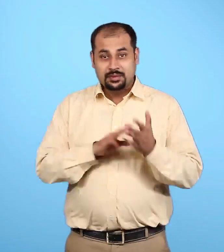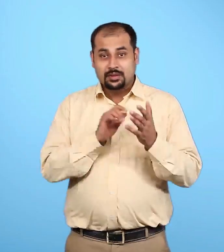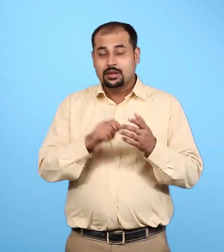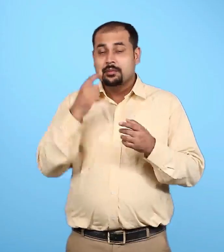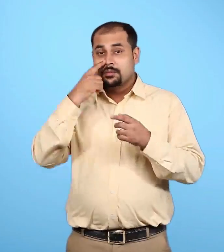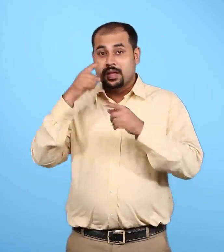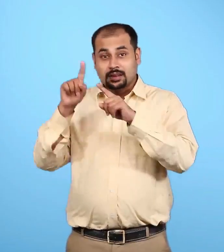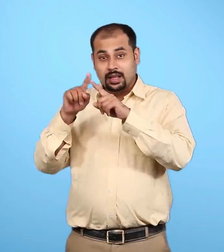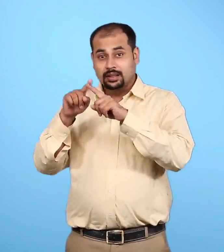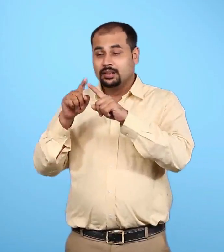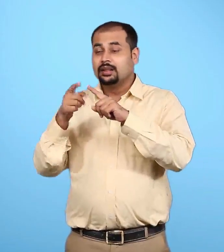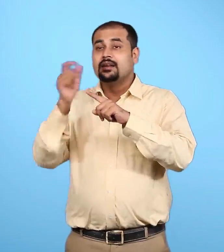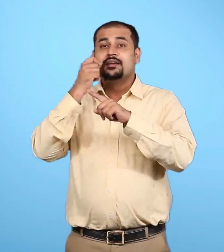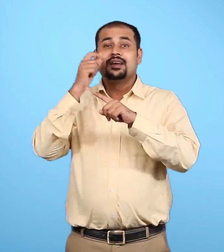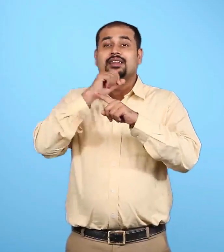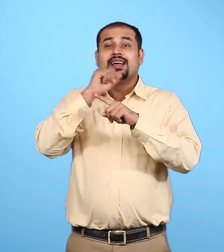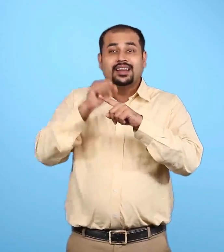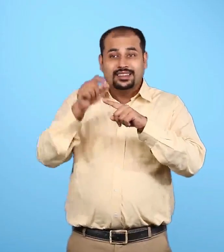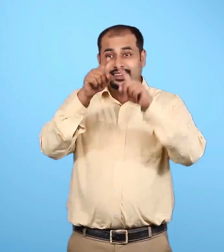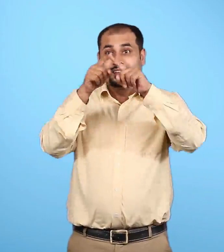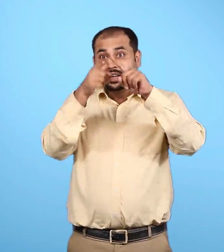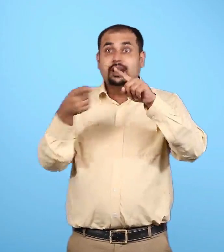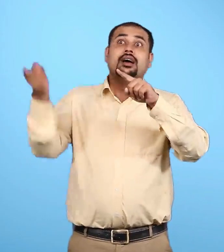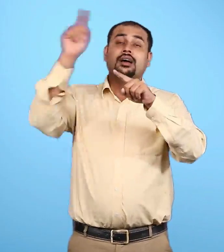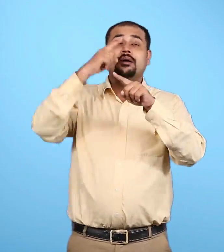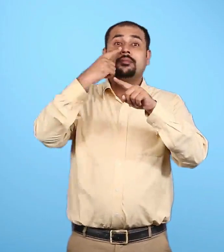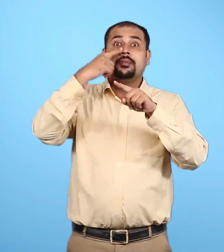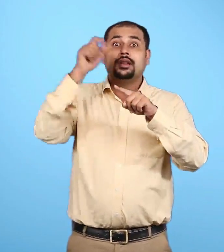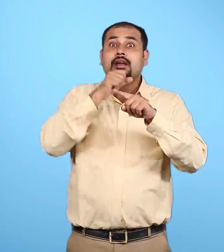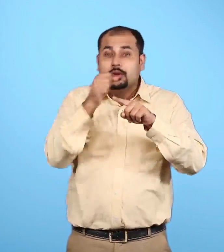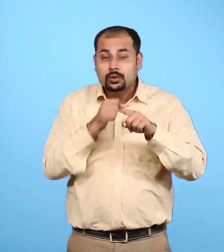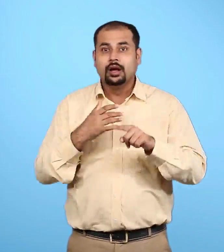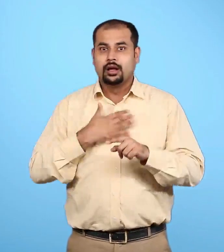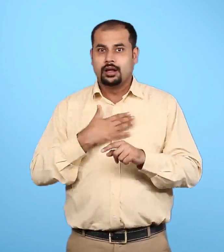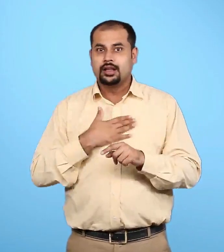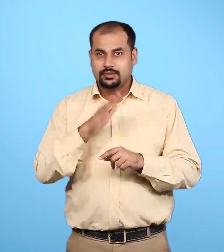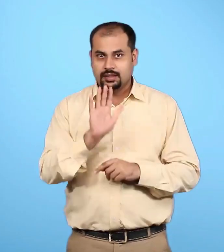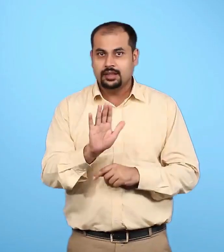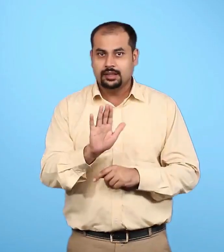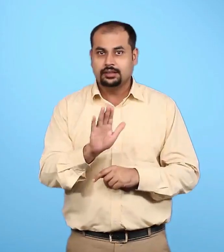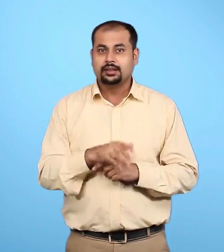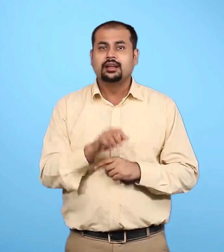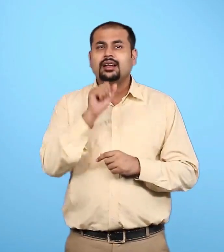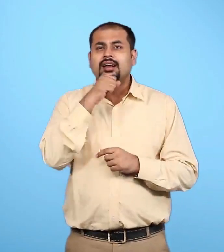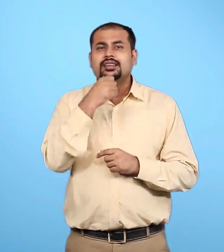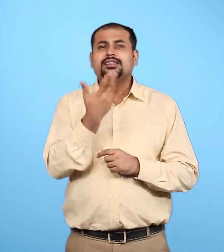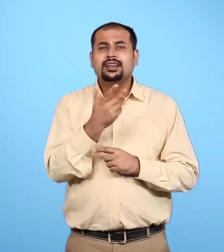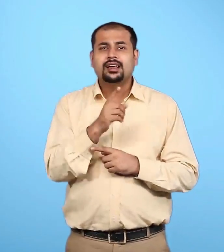He also found that her dadi's mother, grandmother's mother, is still alive and